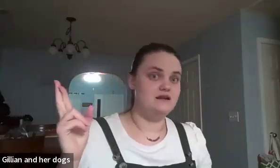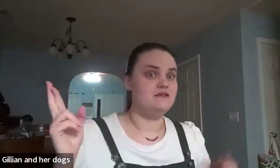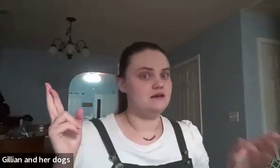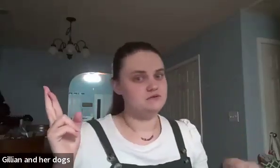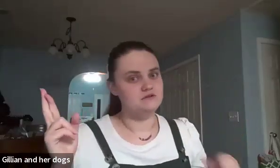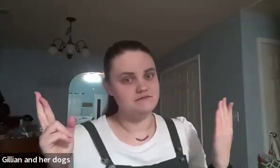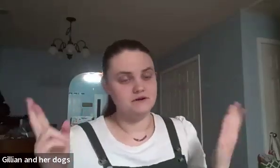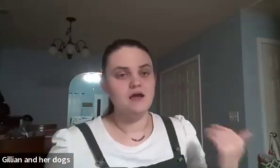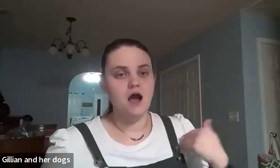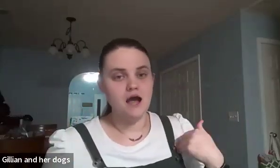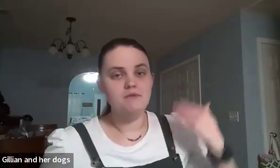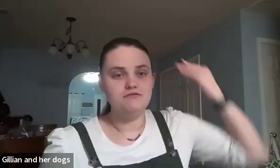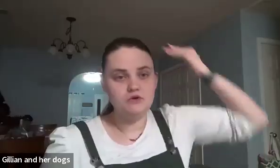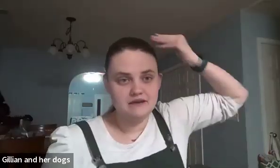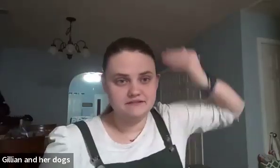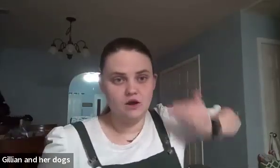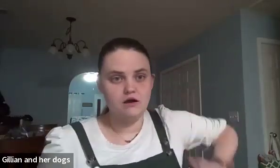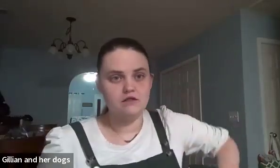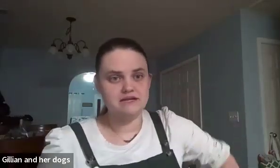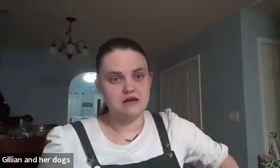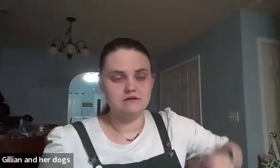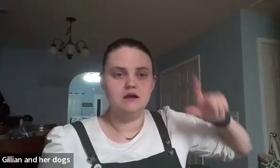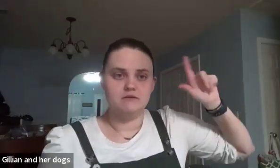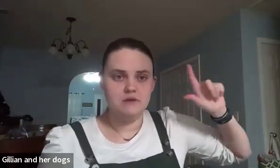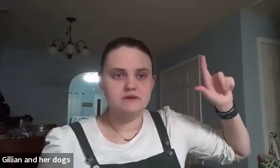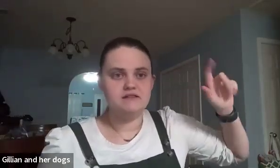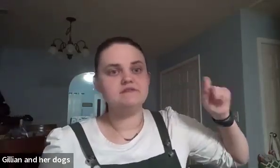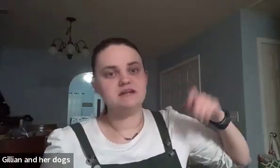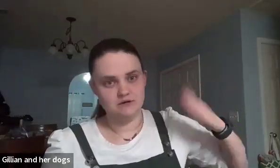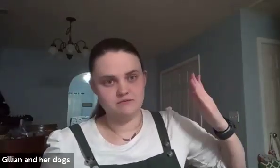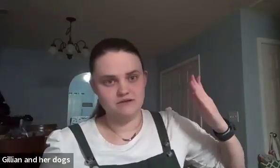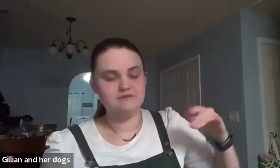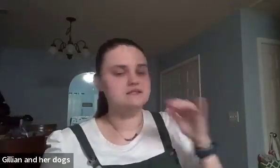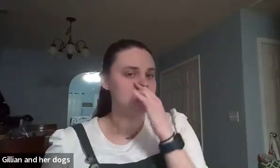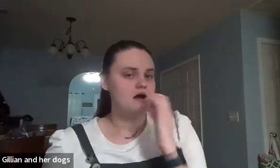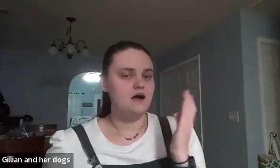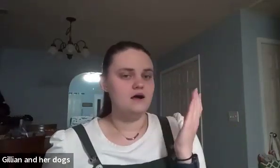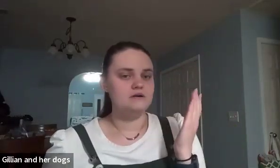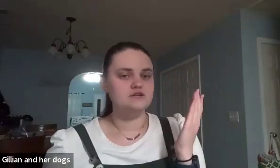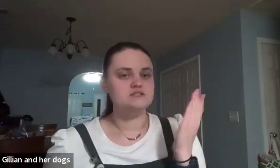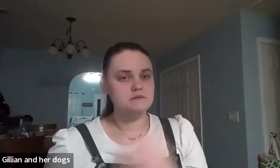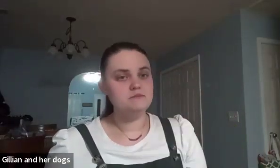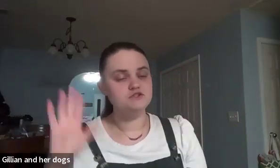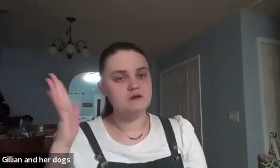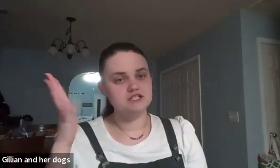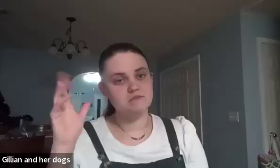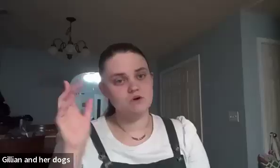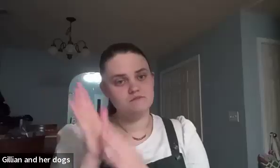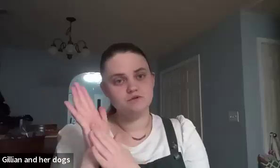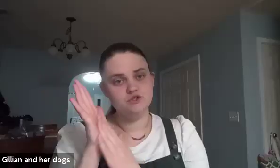right-handed and they kick with their left foot. I'm a full lefty all the way down. I write with my left, I kick with my left. And so some people do actually get more comfortable